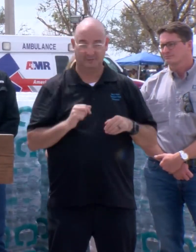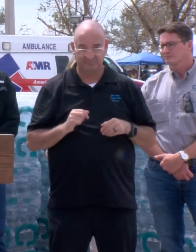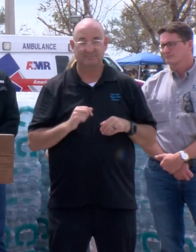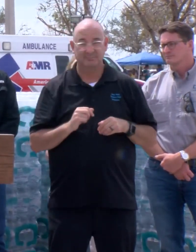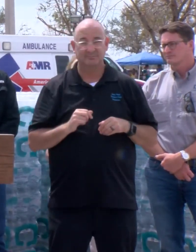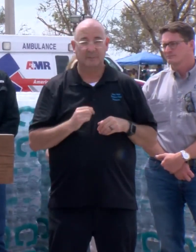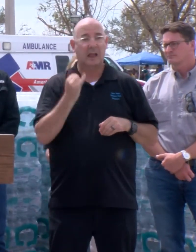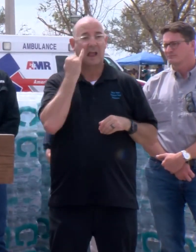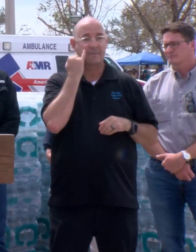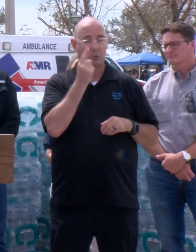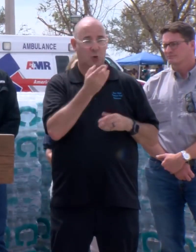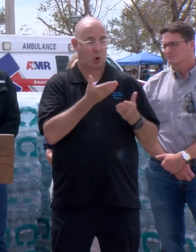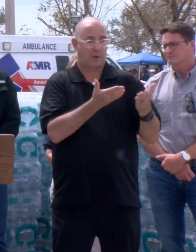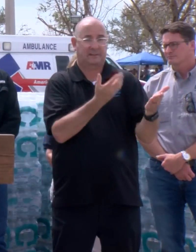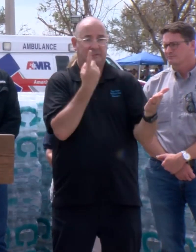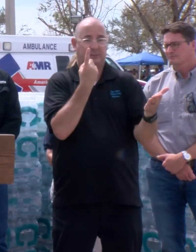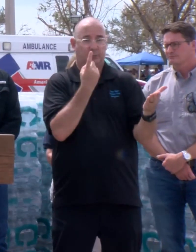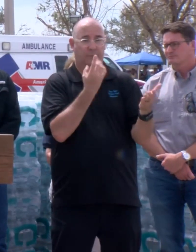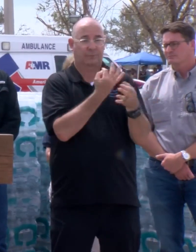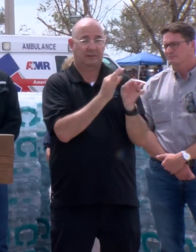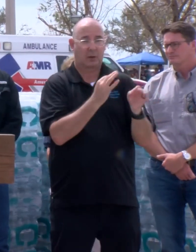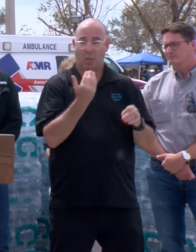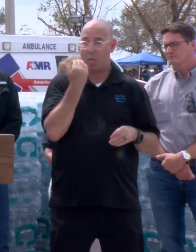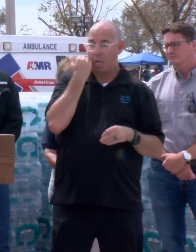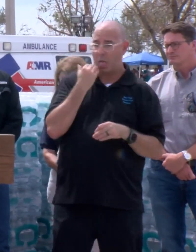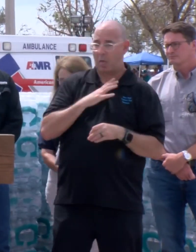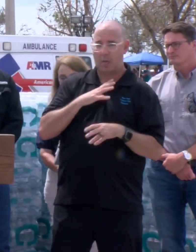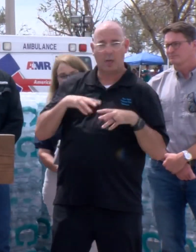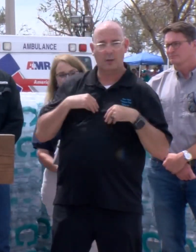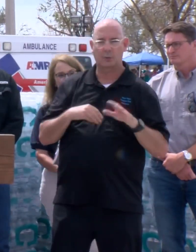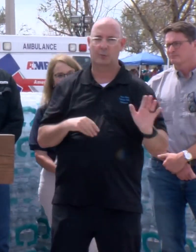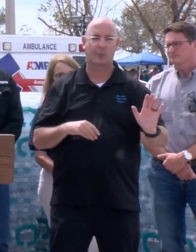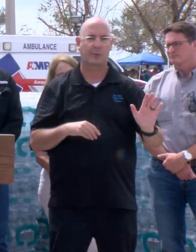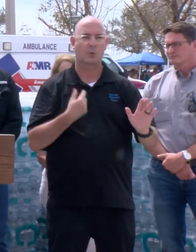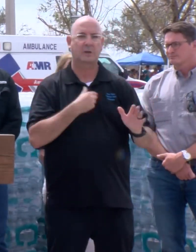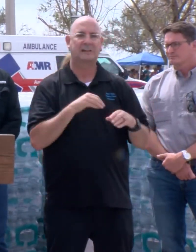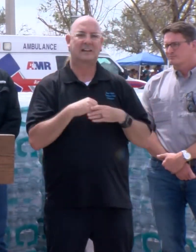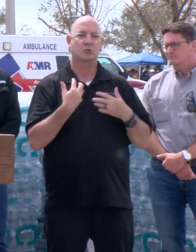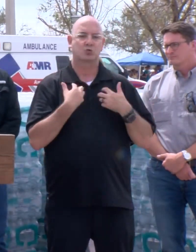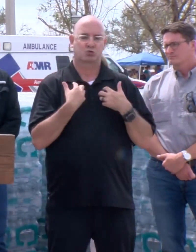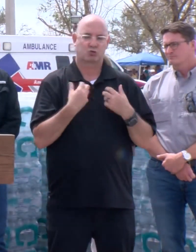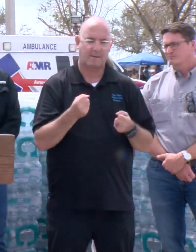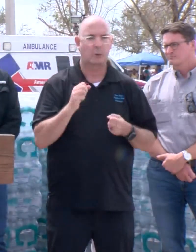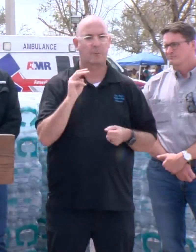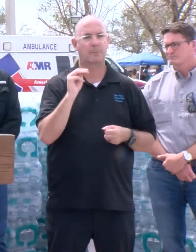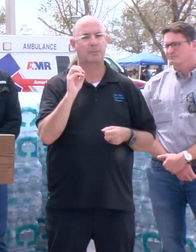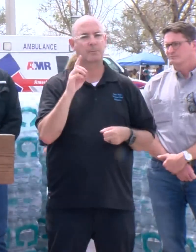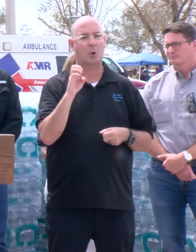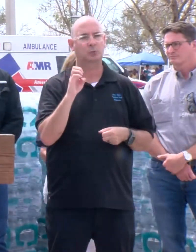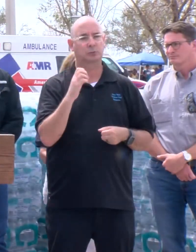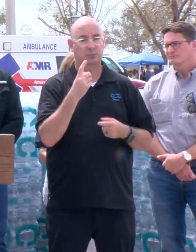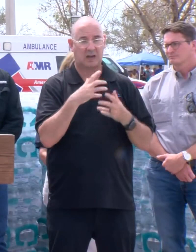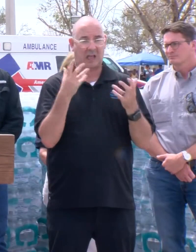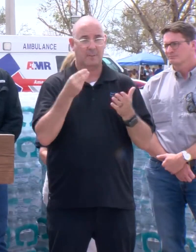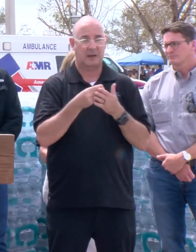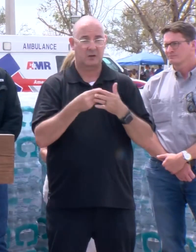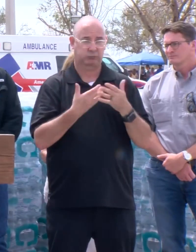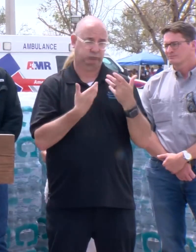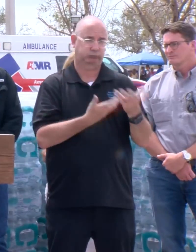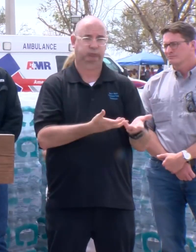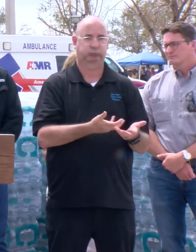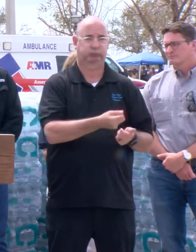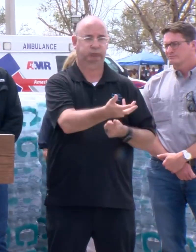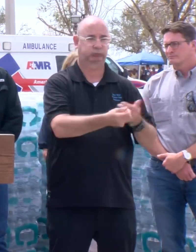need to take the bait. We're in the recovery mode. There's going to be a tremendous amount of dollars poured into this area, primarily by your insurance